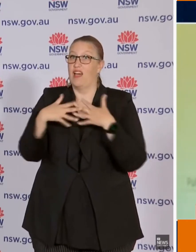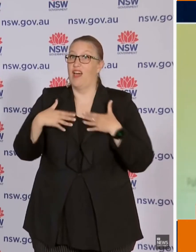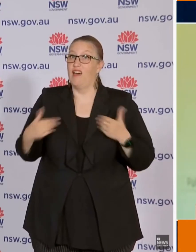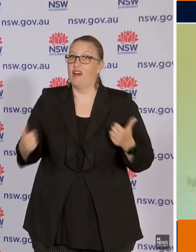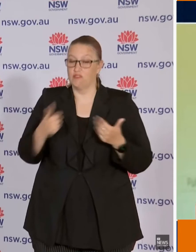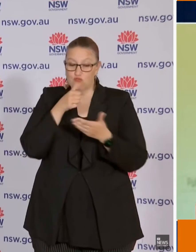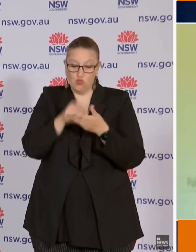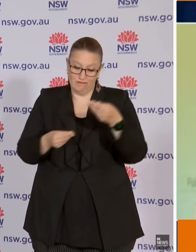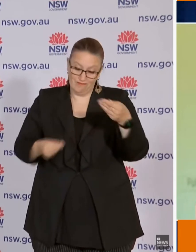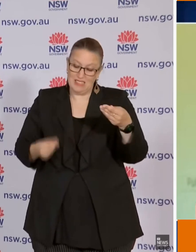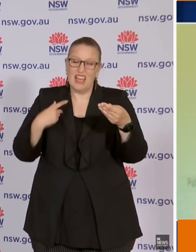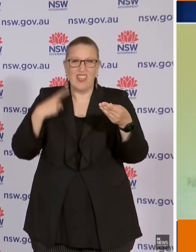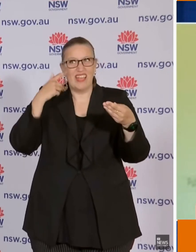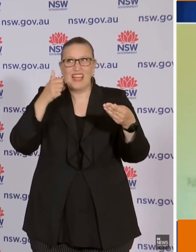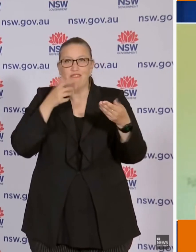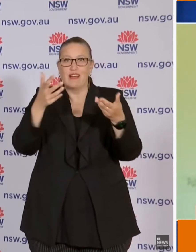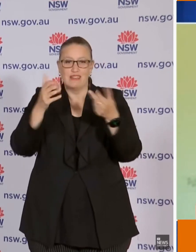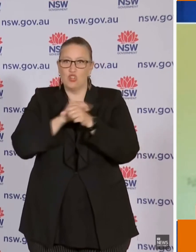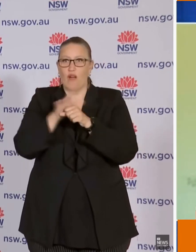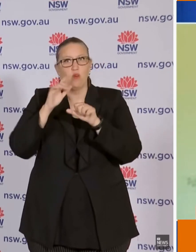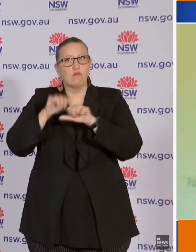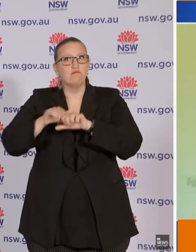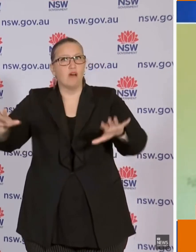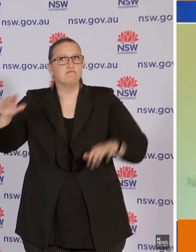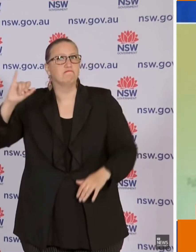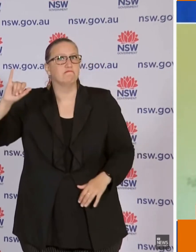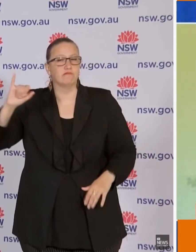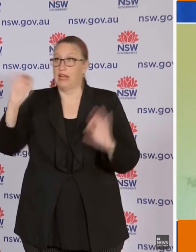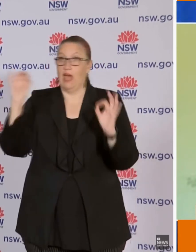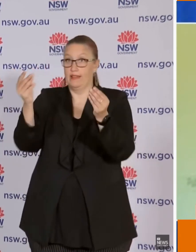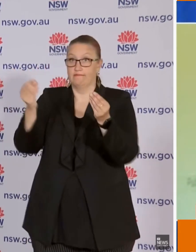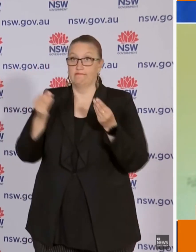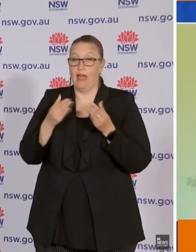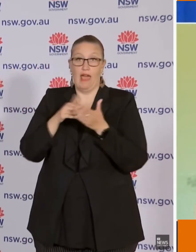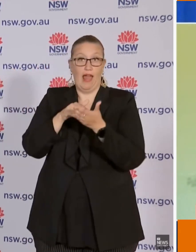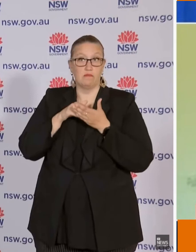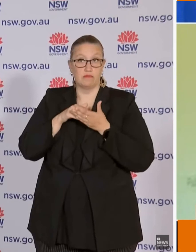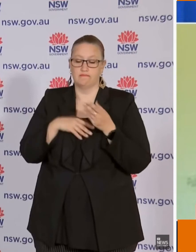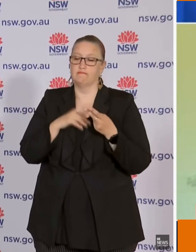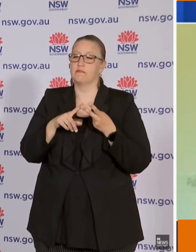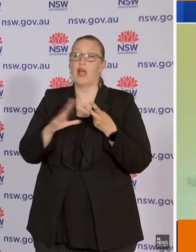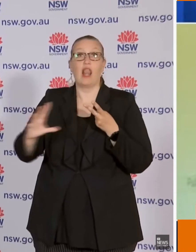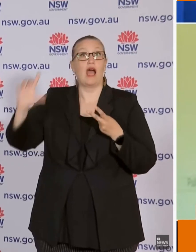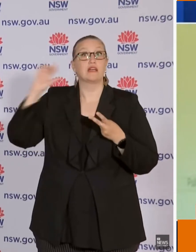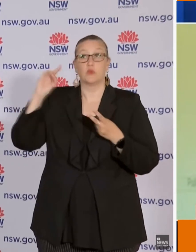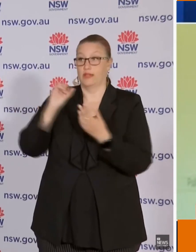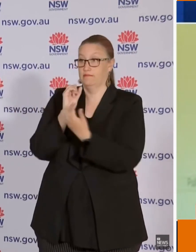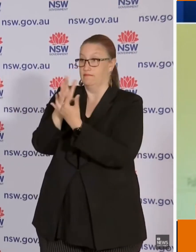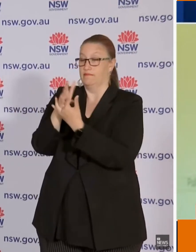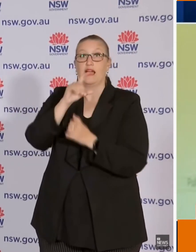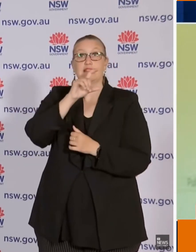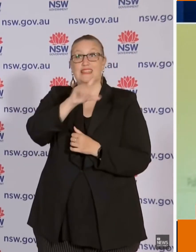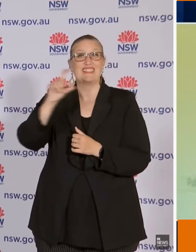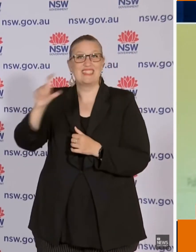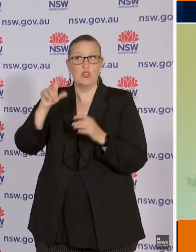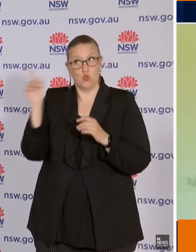no help was received. They sent another letter to Scott Morrison last week, and they said they CC'd you into that letter, and they're basically crying